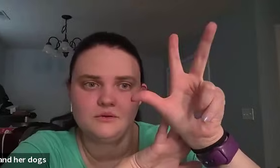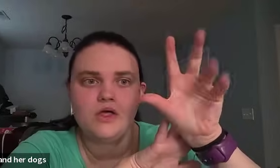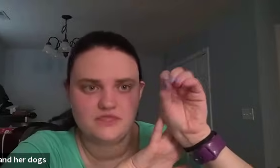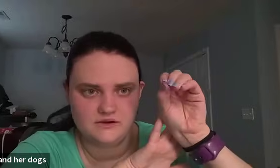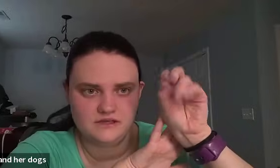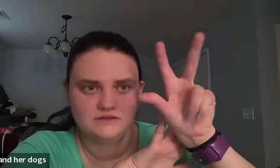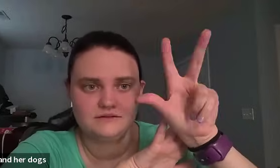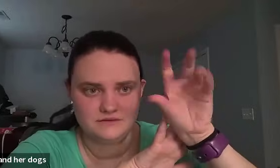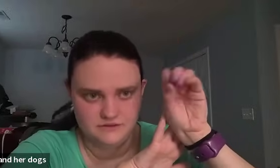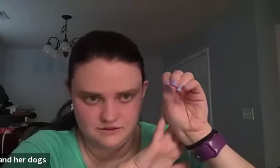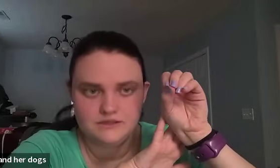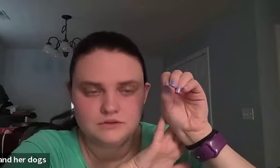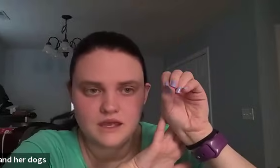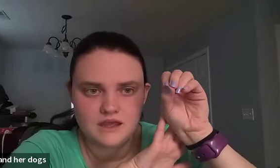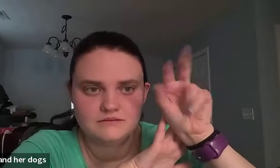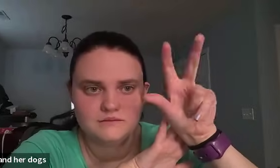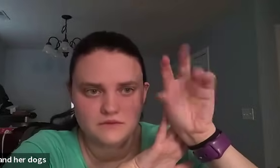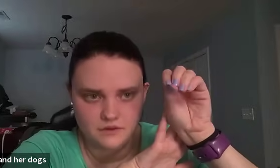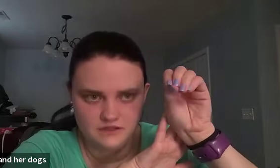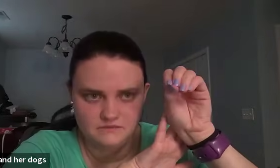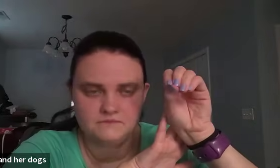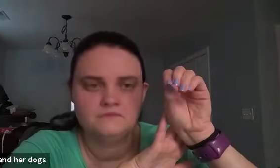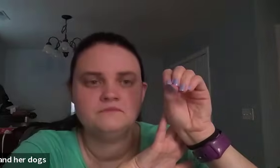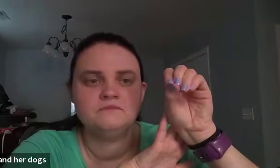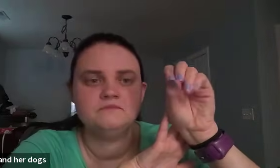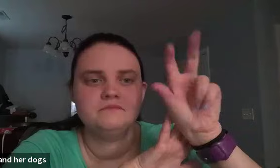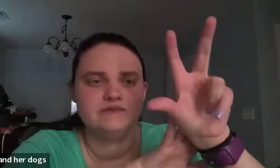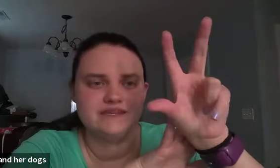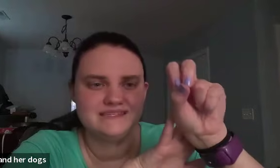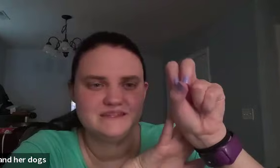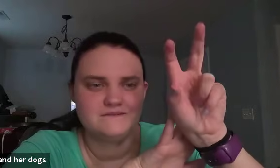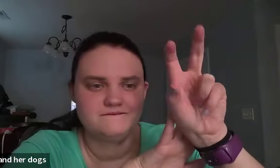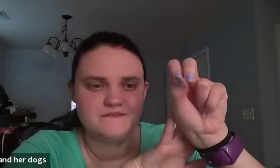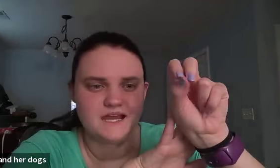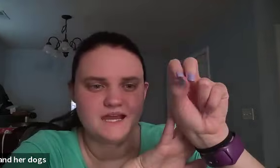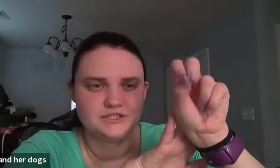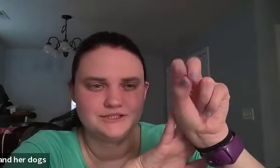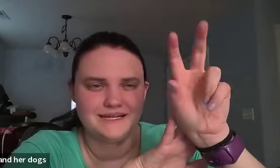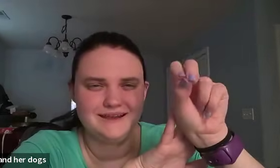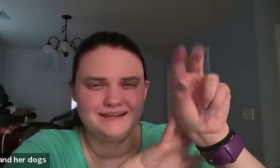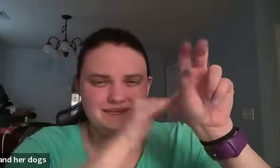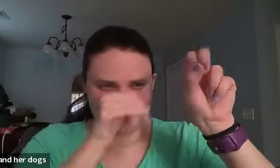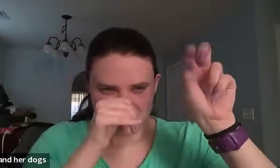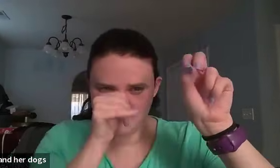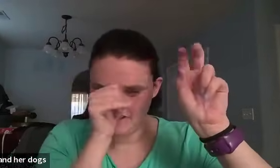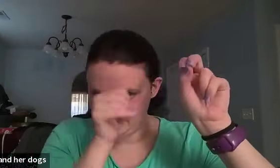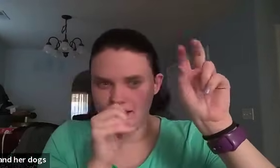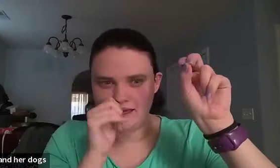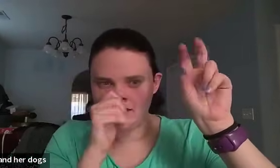do 30, 30. You can, 30. But this is the faster and kind of easier way.